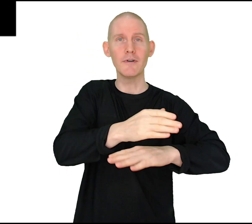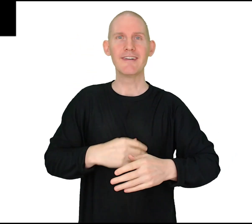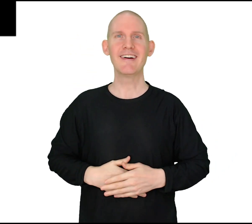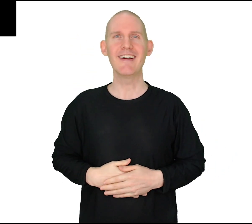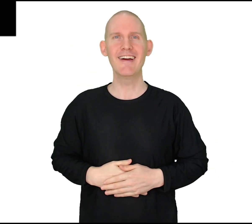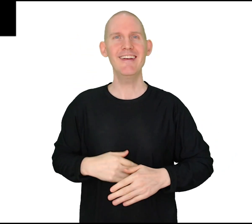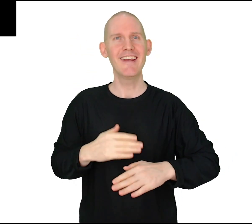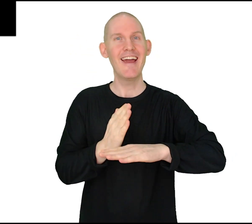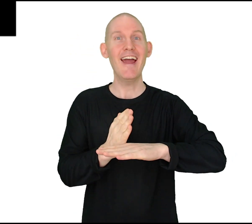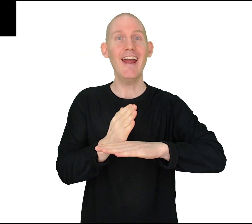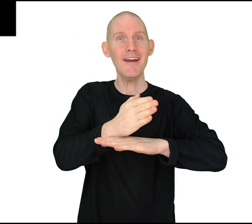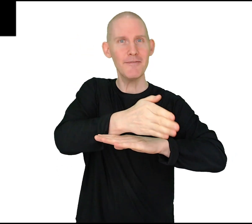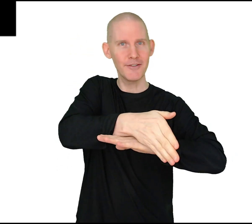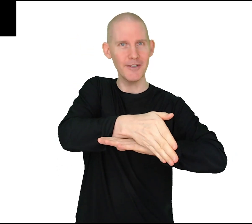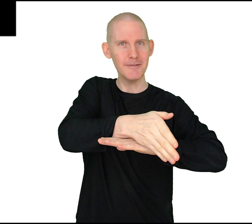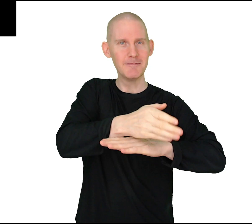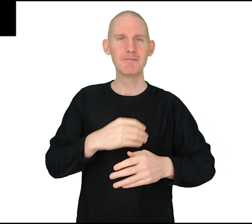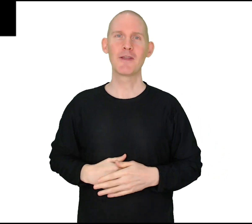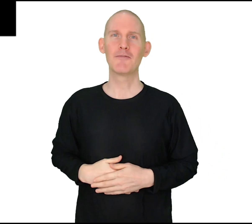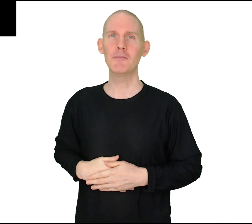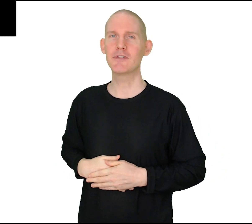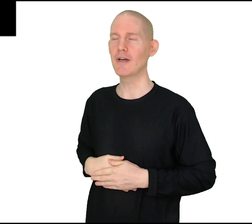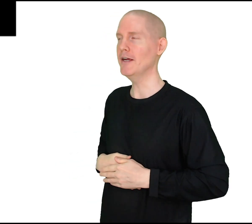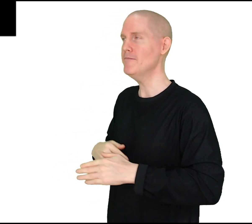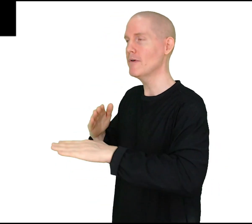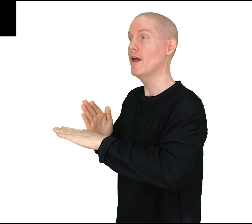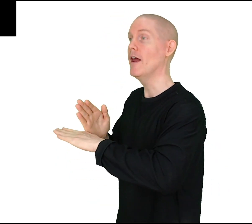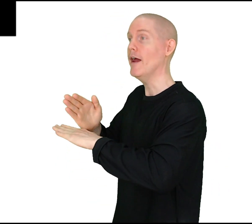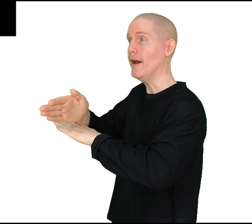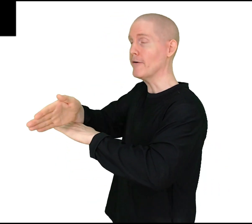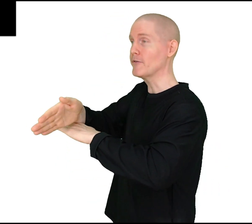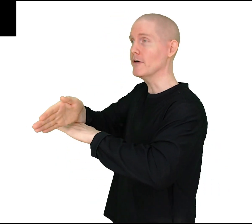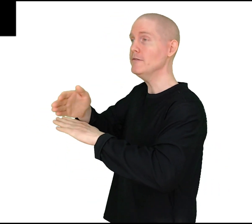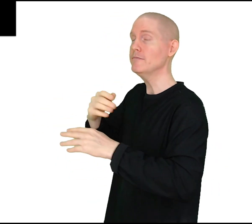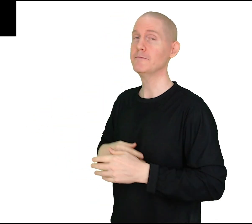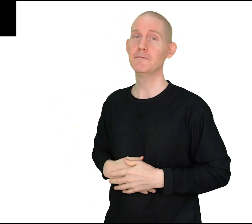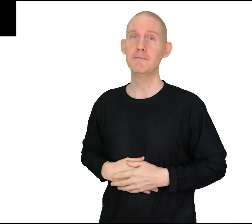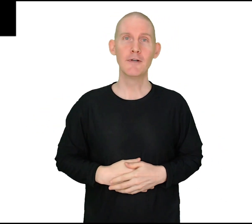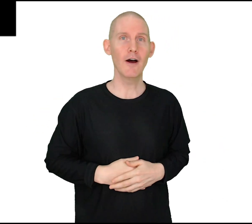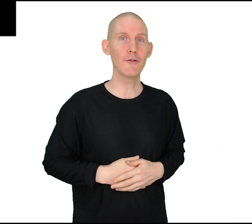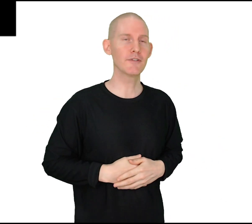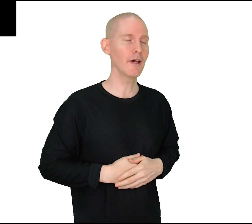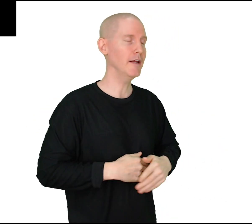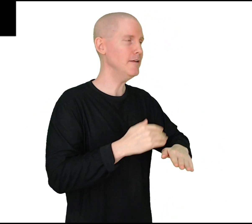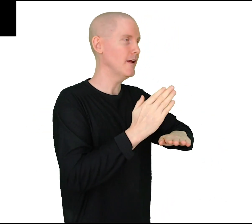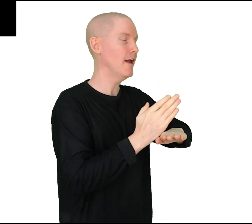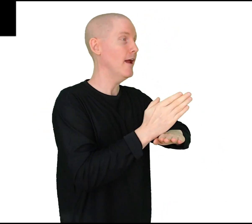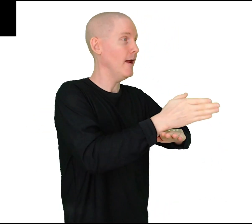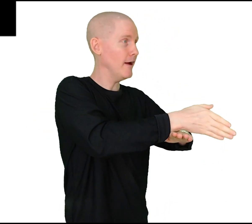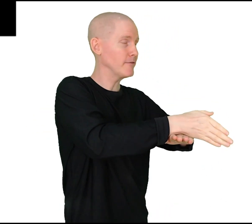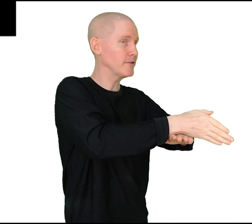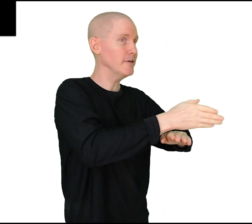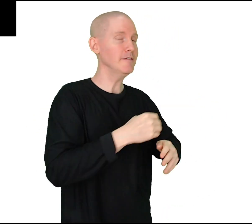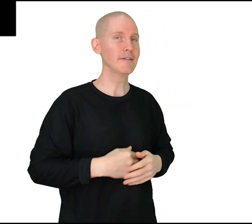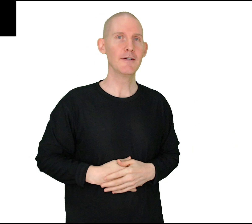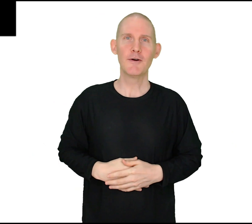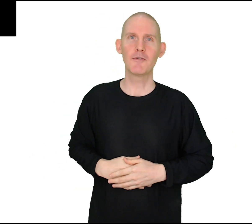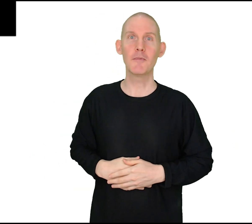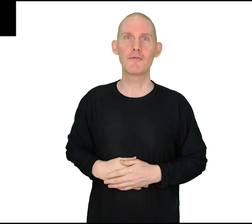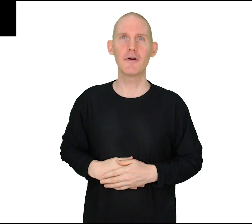all right? After. From the side, after. Other side, after. From the front